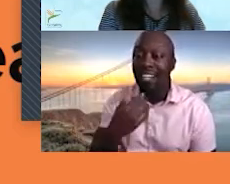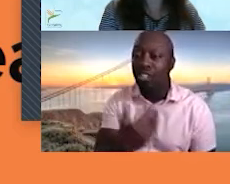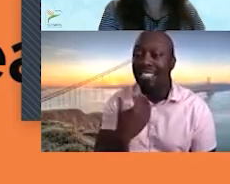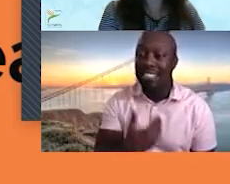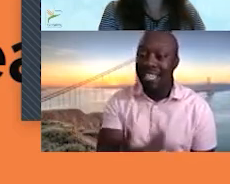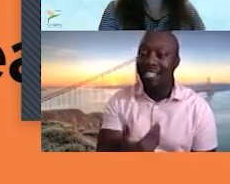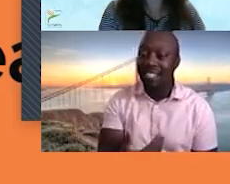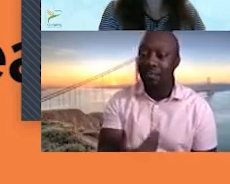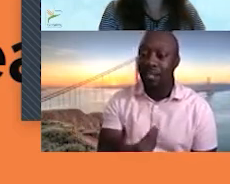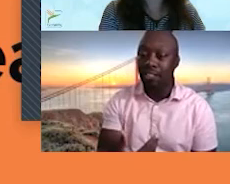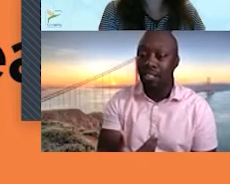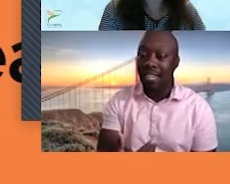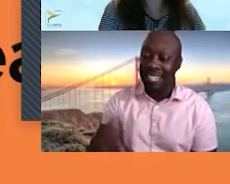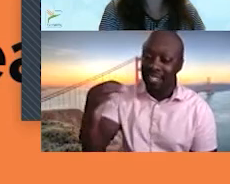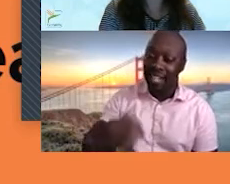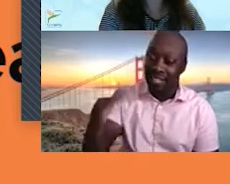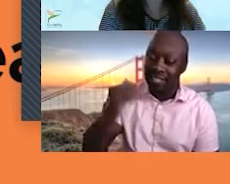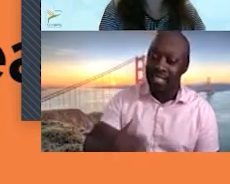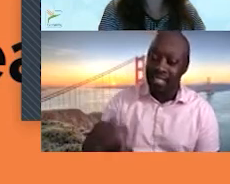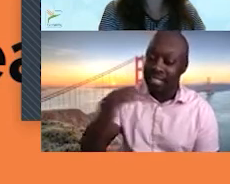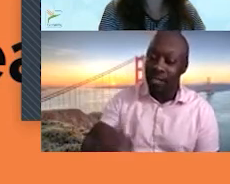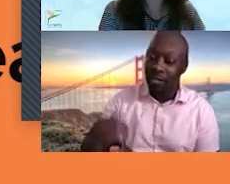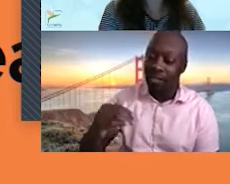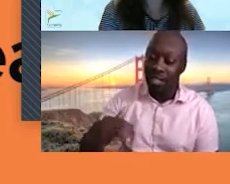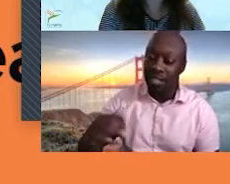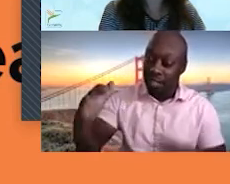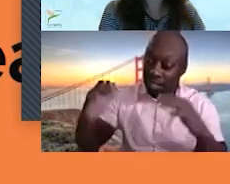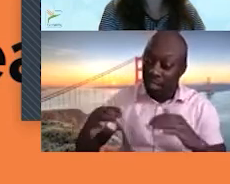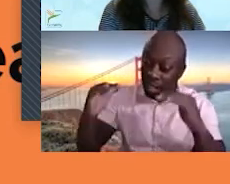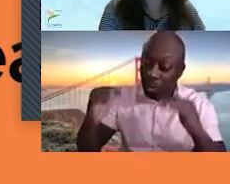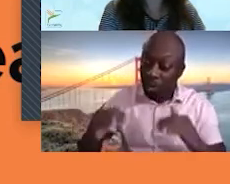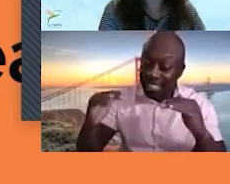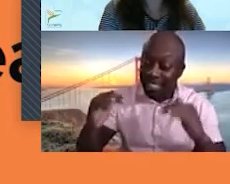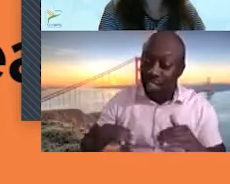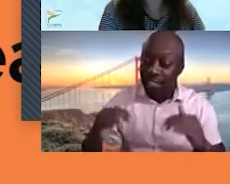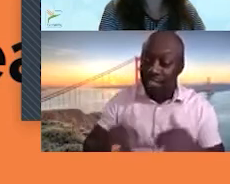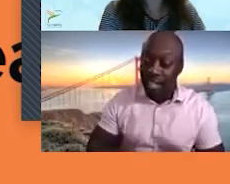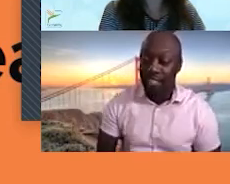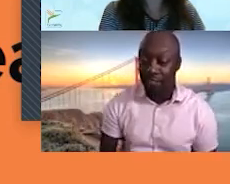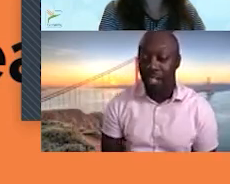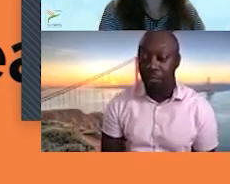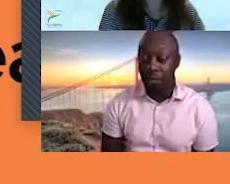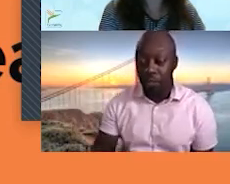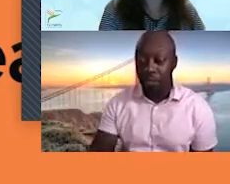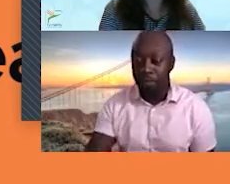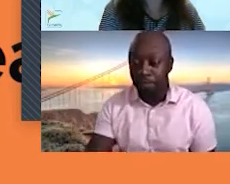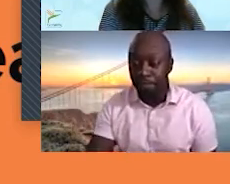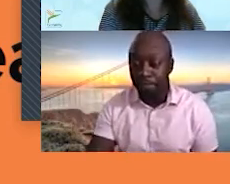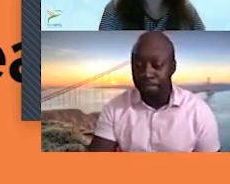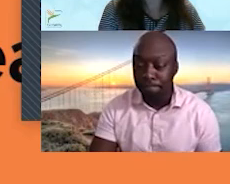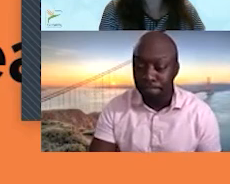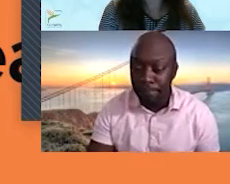they're not gonna say it as much. And that kind of assists in lowering the odds of a terrible 2.